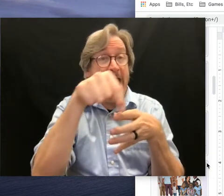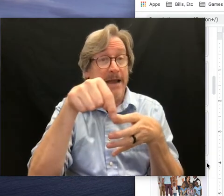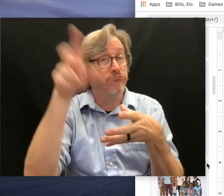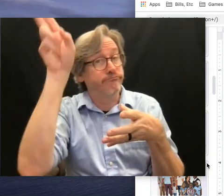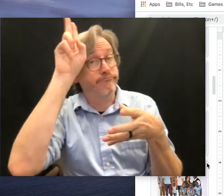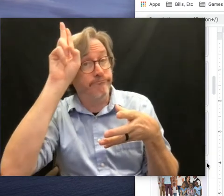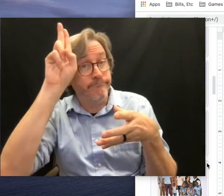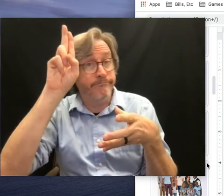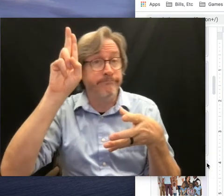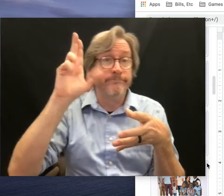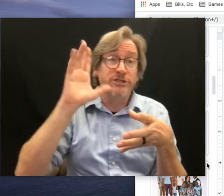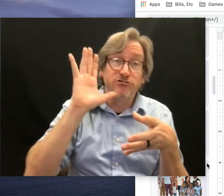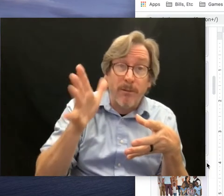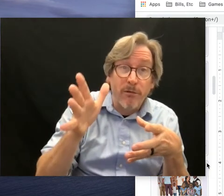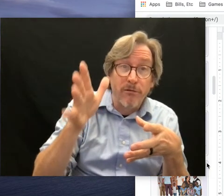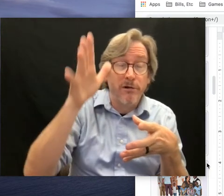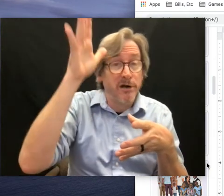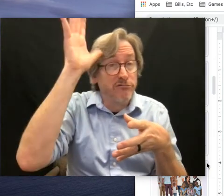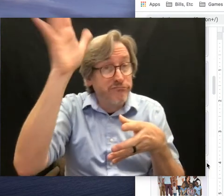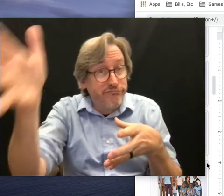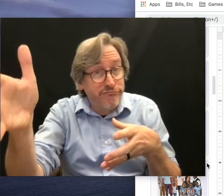And add.